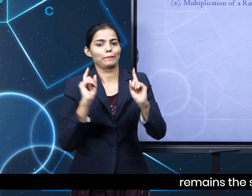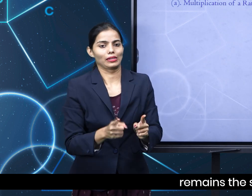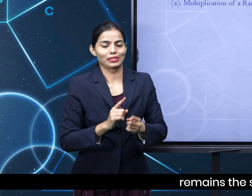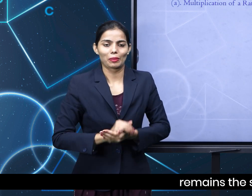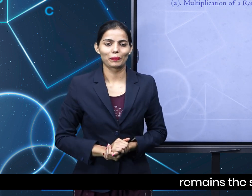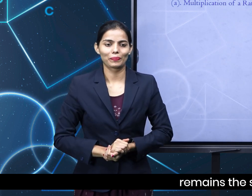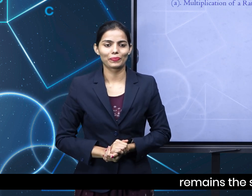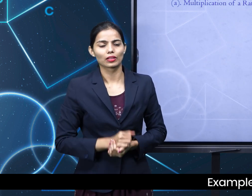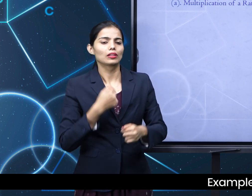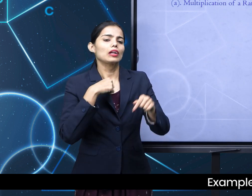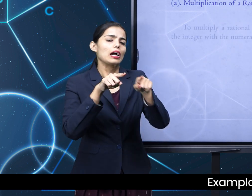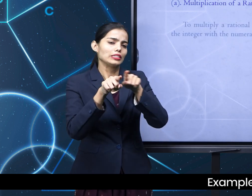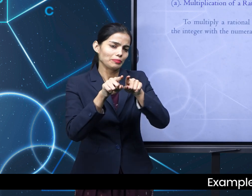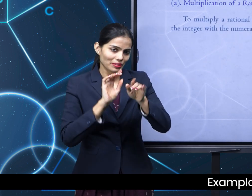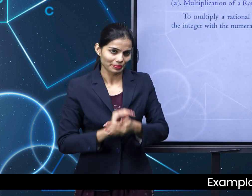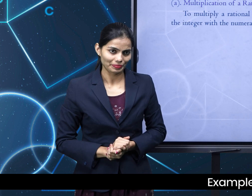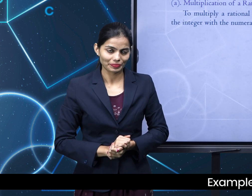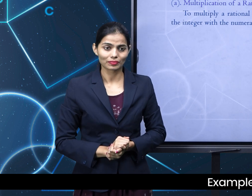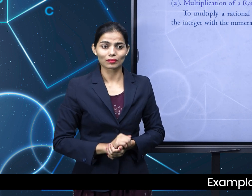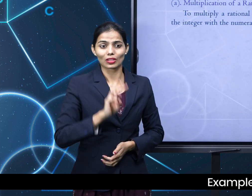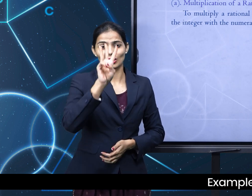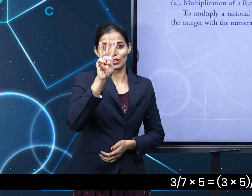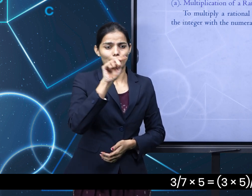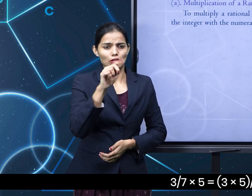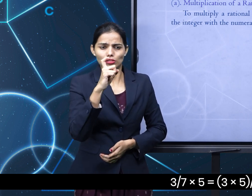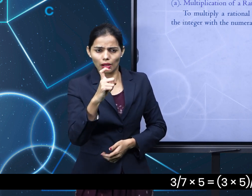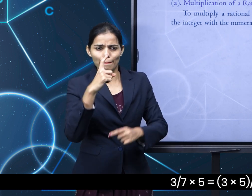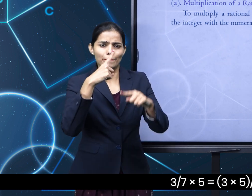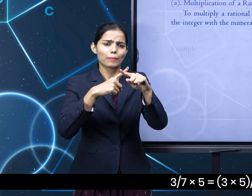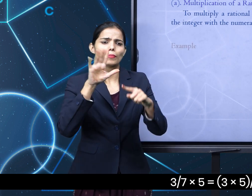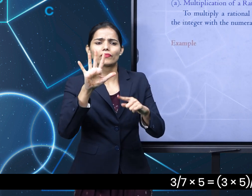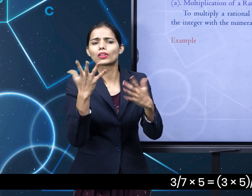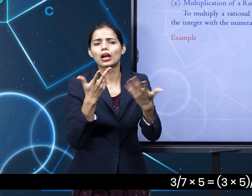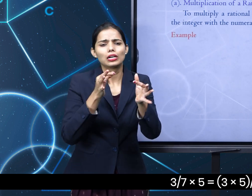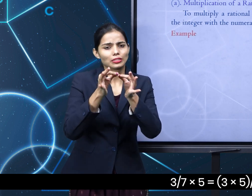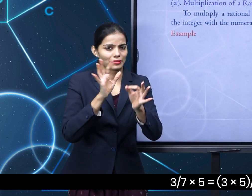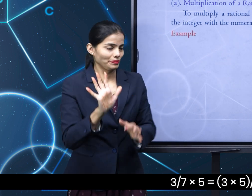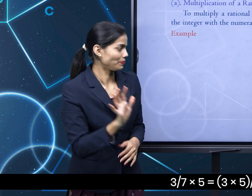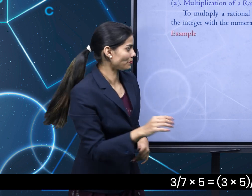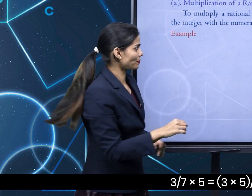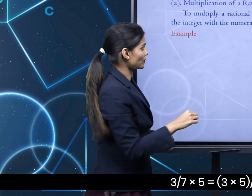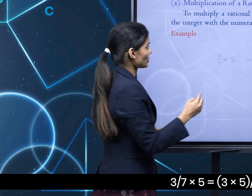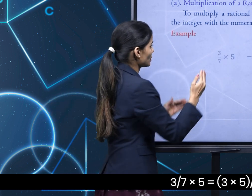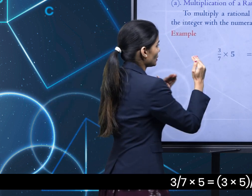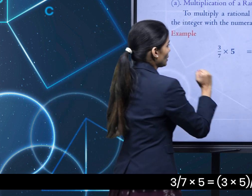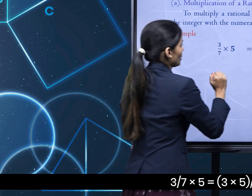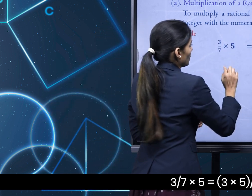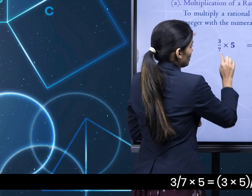same. Example. 3 by 7 into 5 is equal to